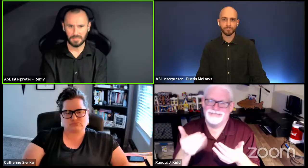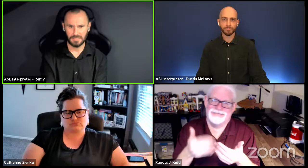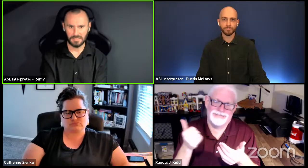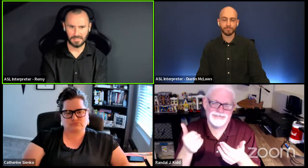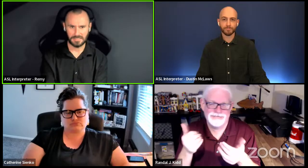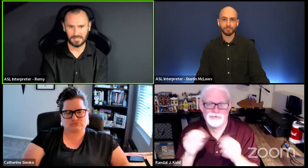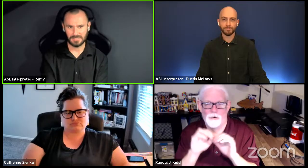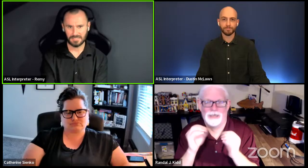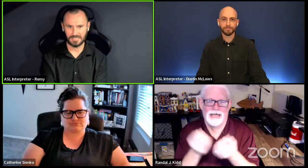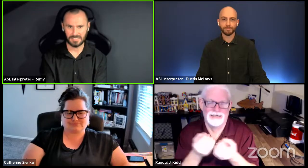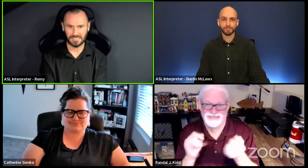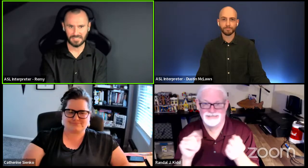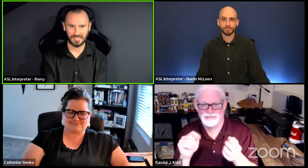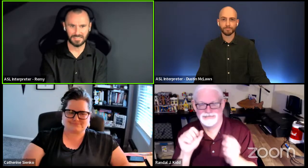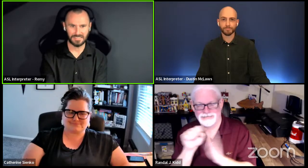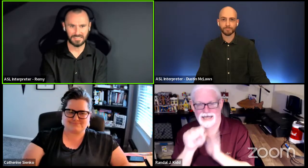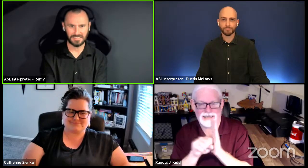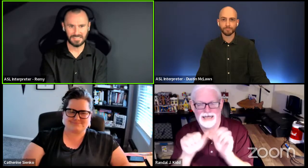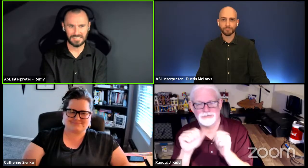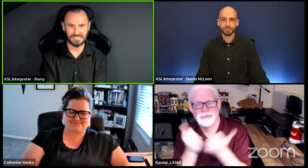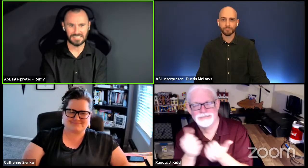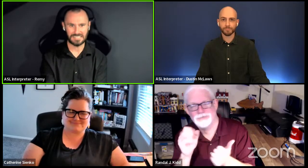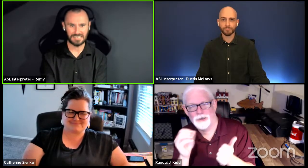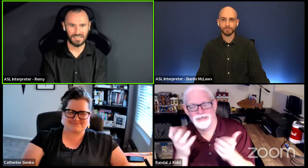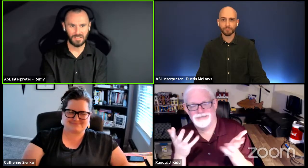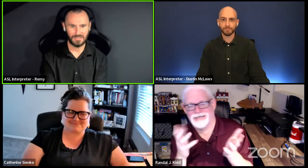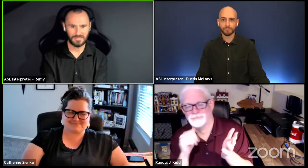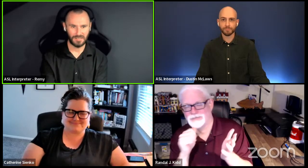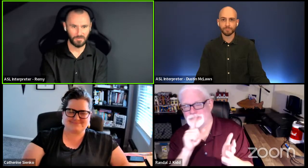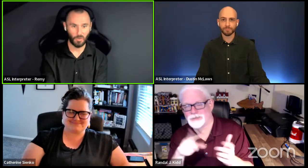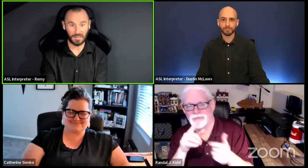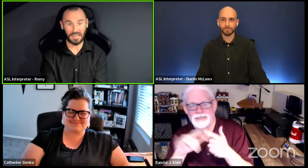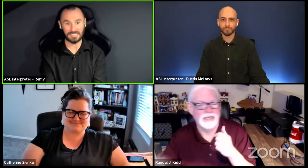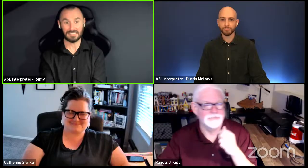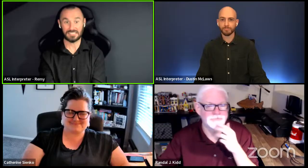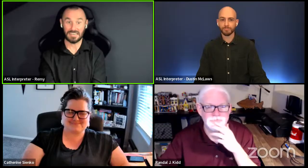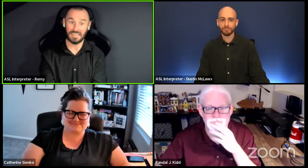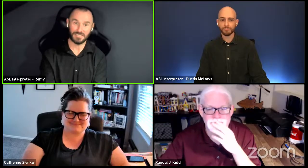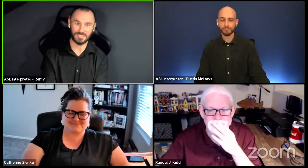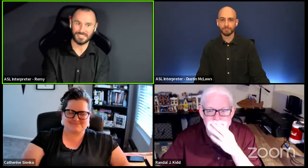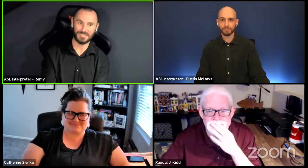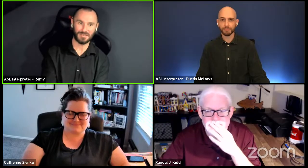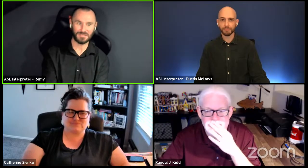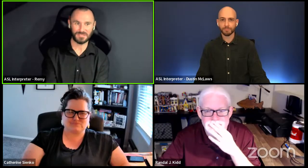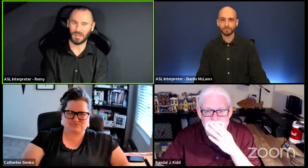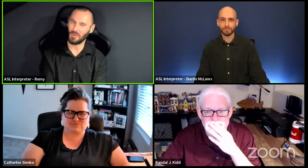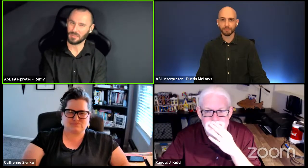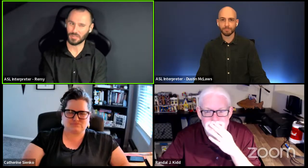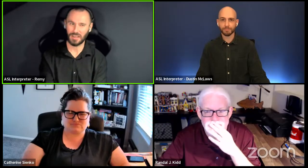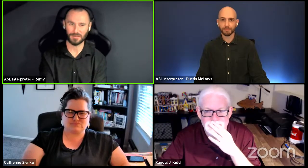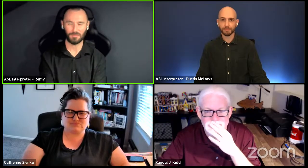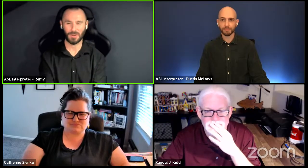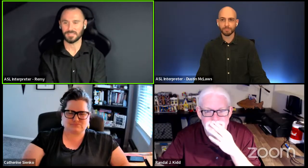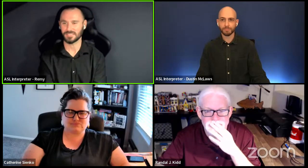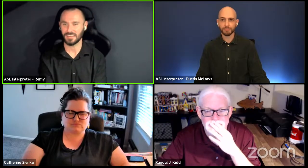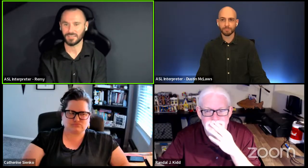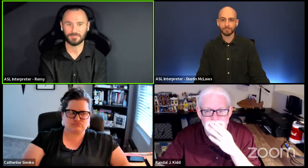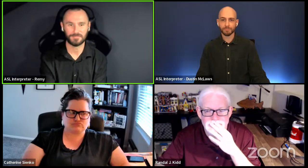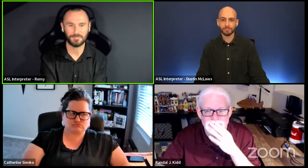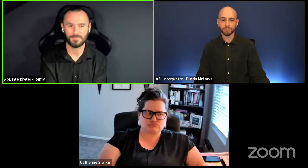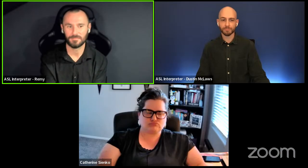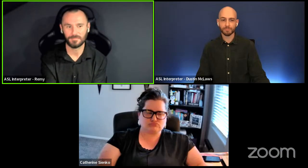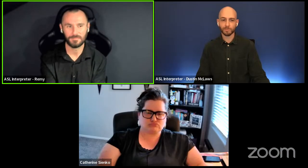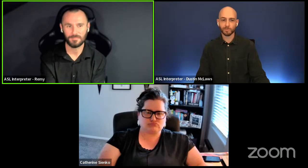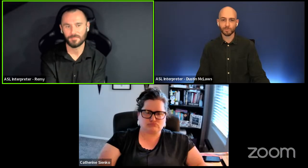since this isn't an easy, organized state agency. So I'm just not quite sure how to process